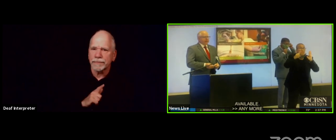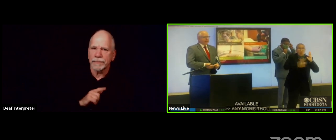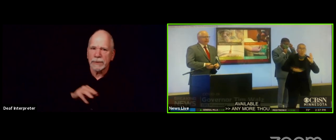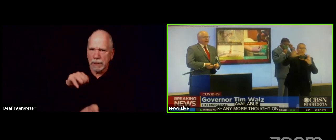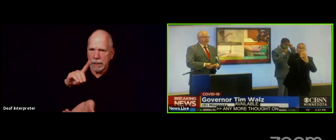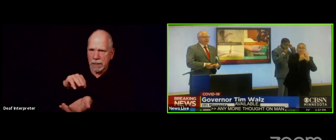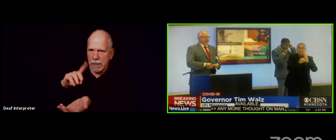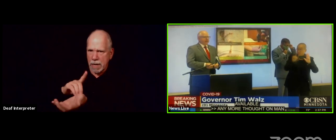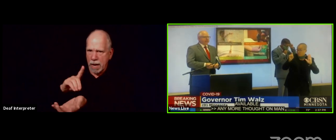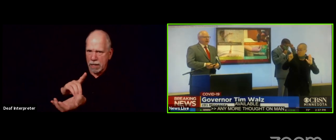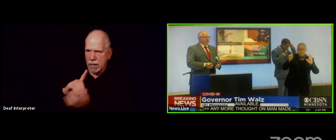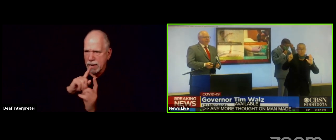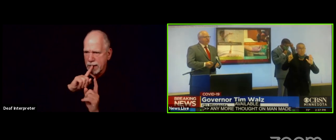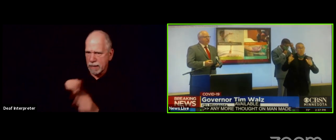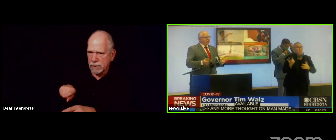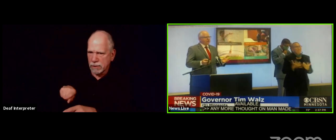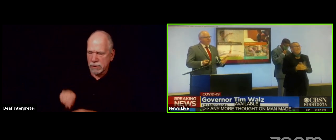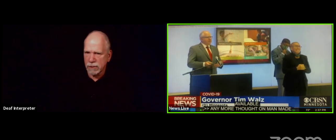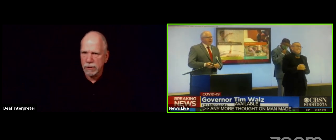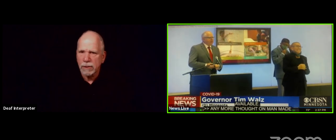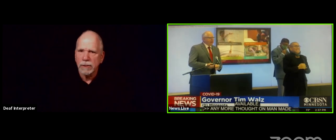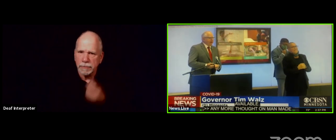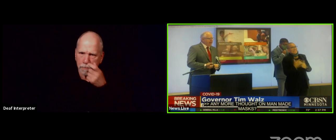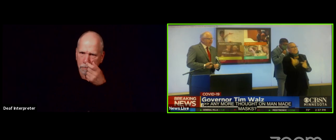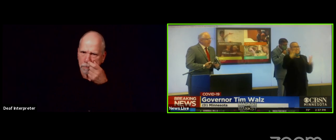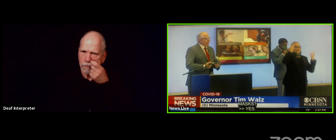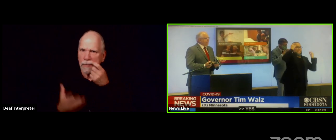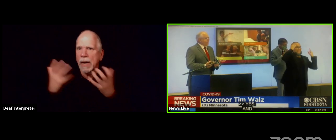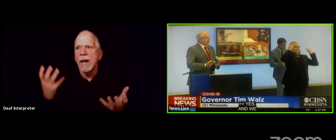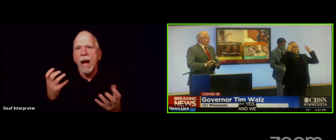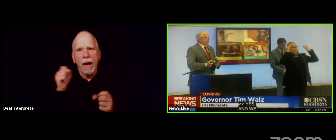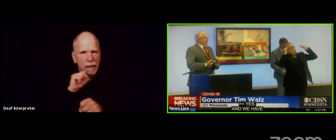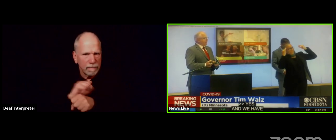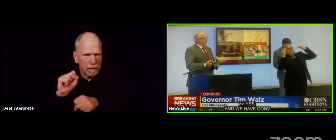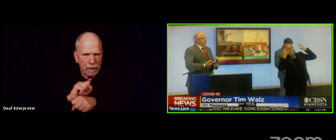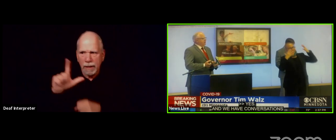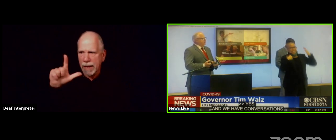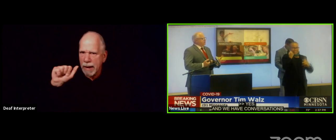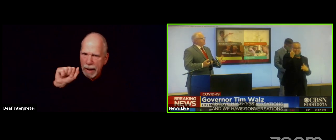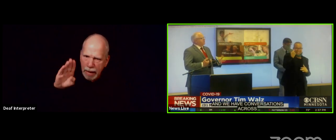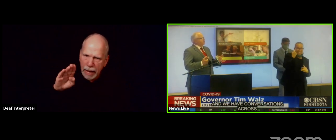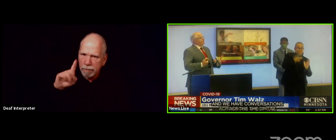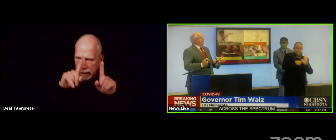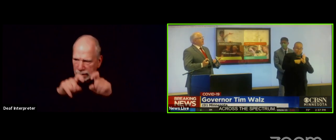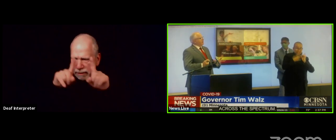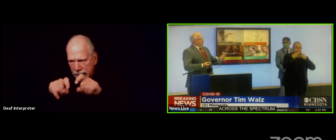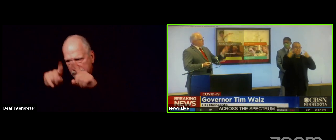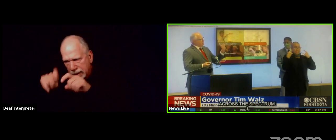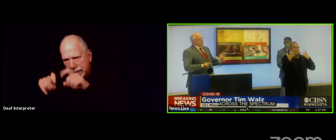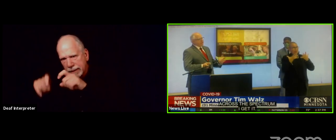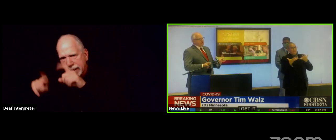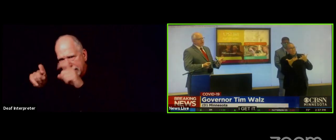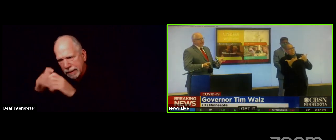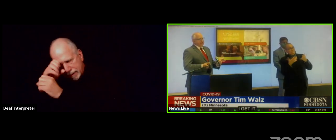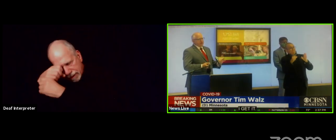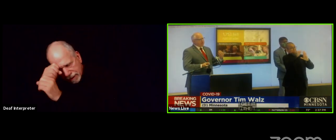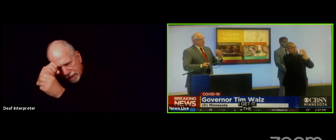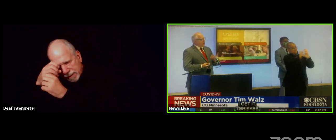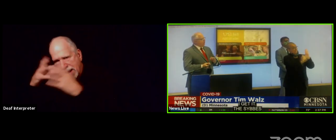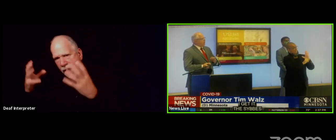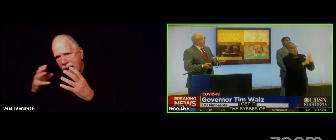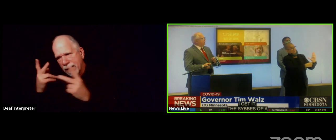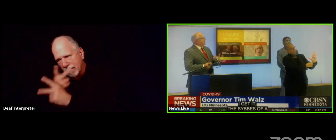and we have conversations across the spectrum. I get it. The sense of a state mandate, whether it was a government shutdown or